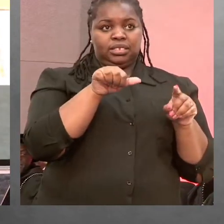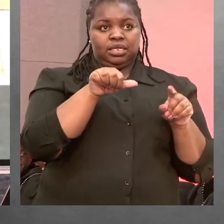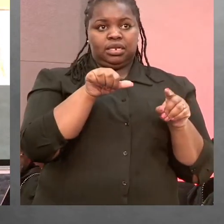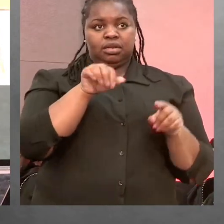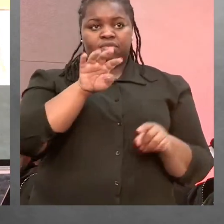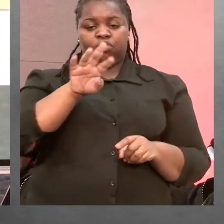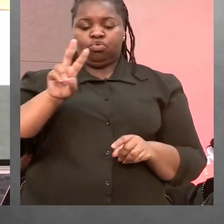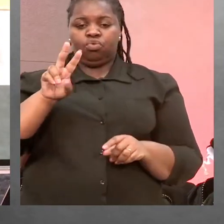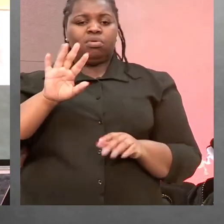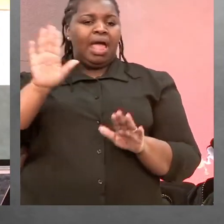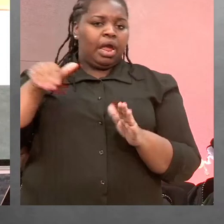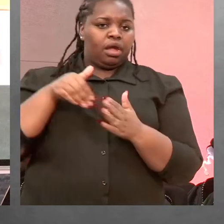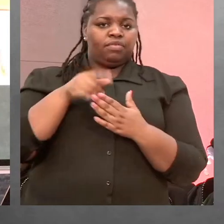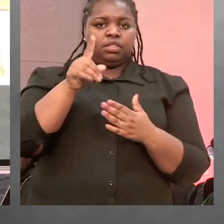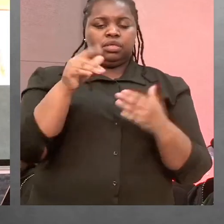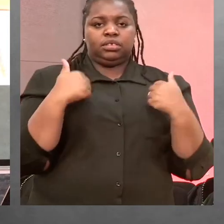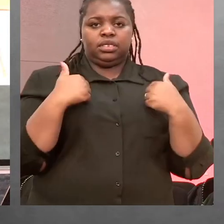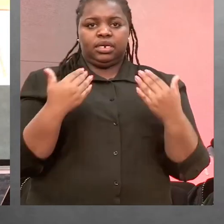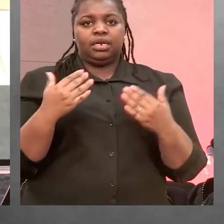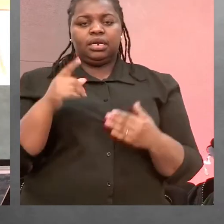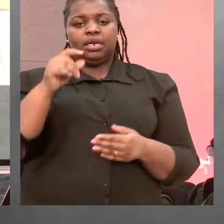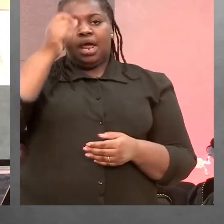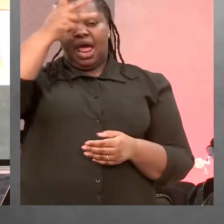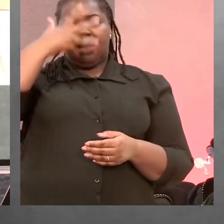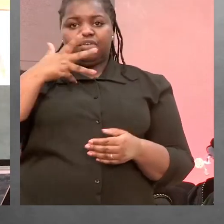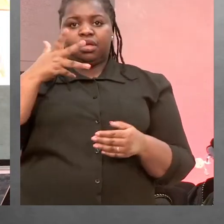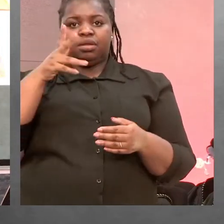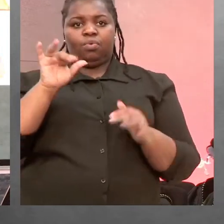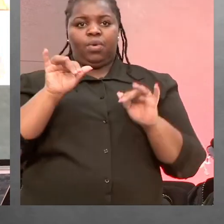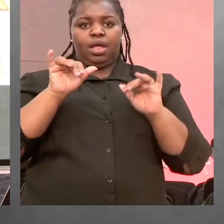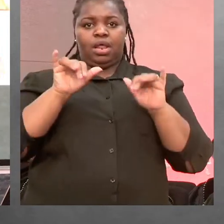1652, when all these things started, Africans were living here.